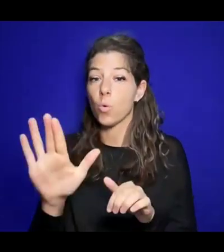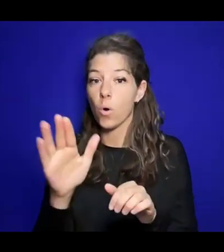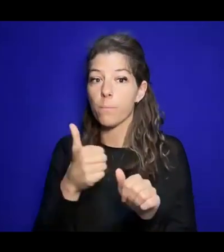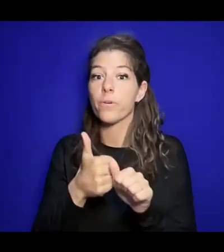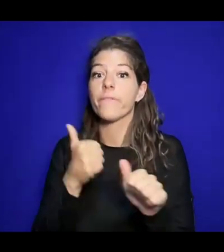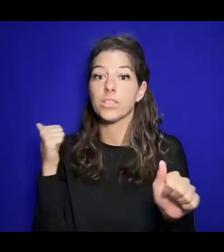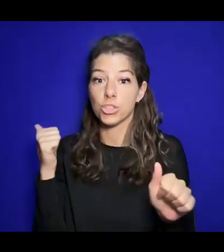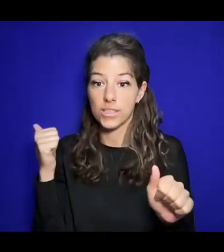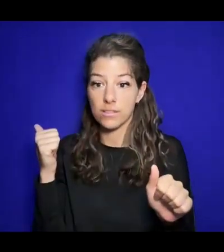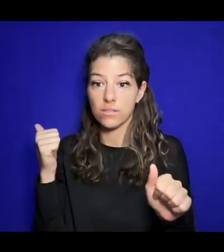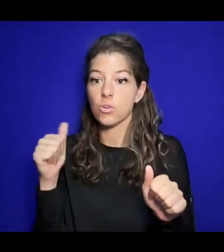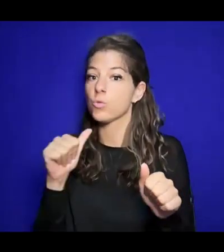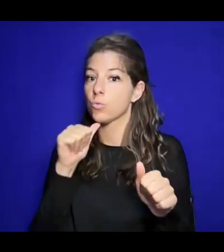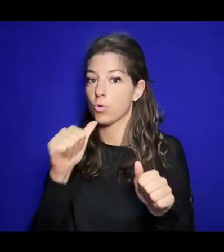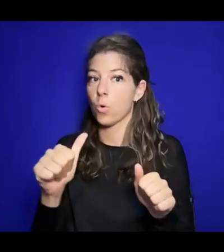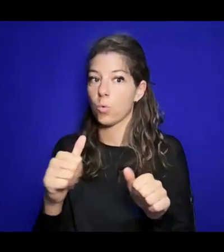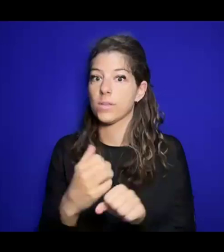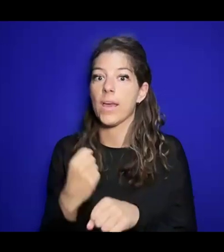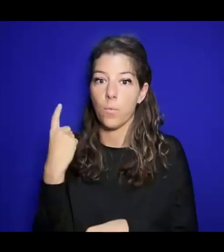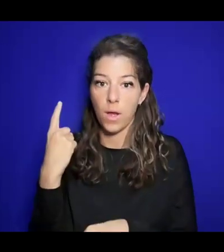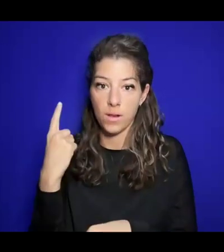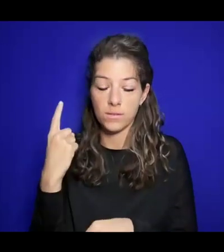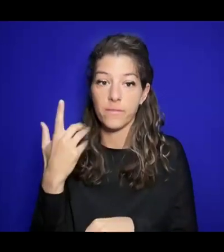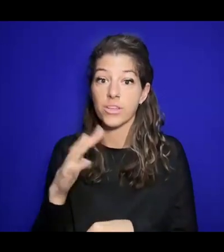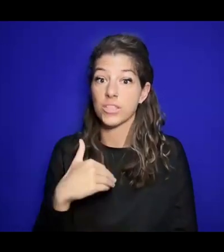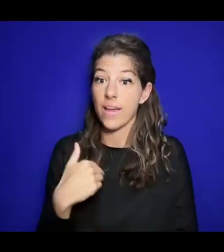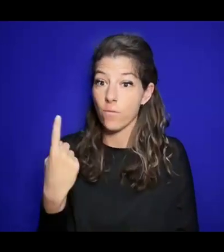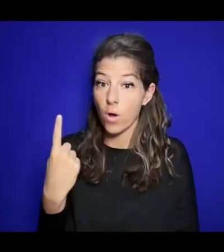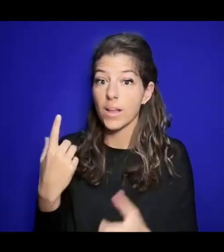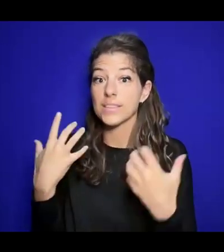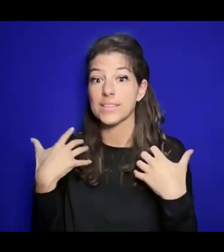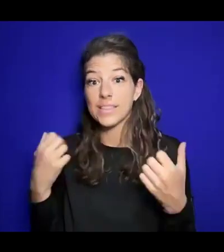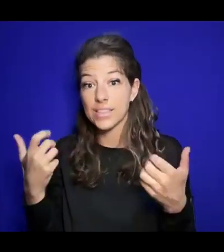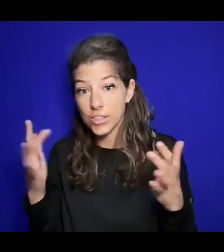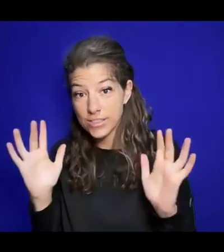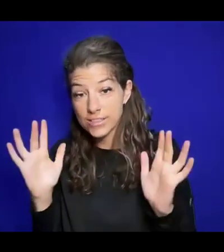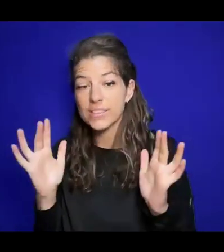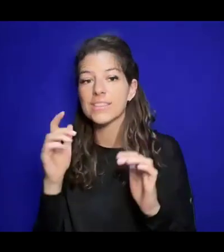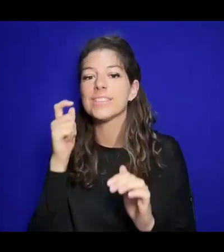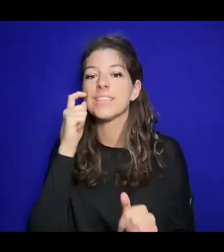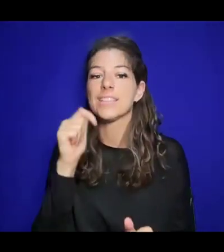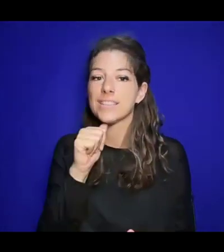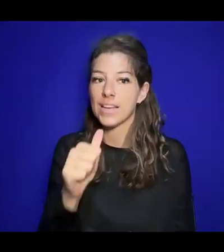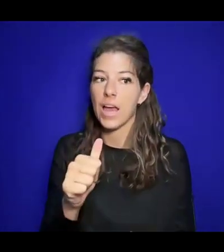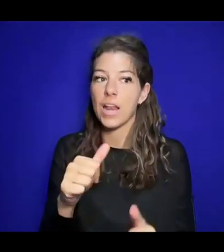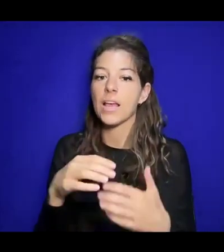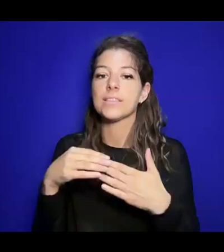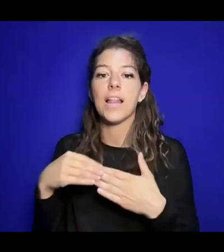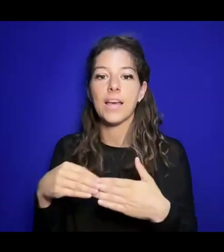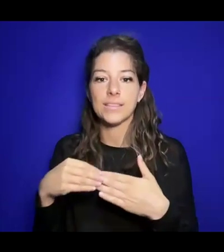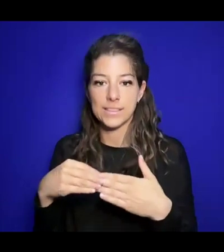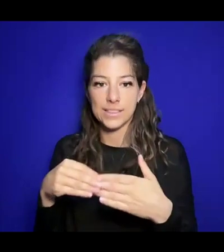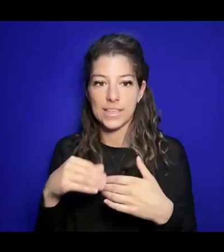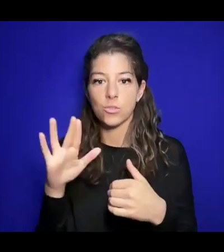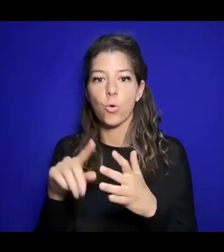prevention so that you don't get one. Because once you have one and it heals, your skin is not as elastic as